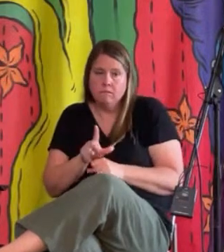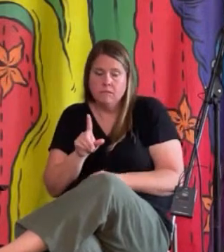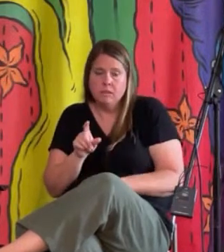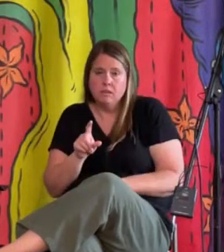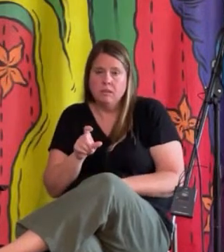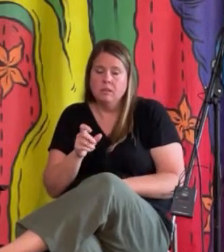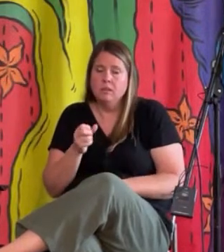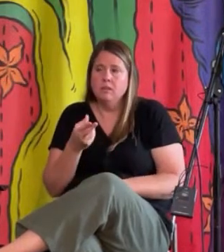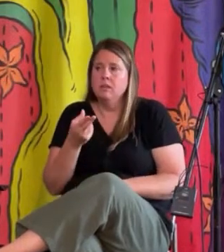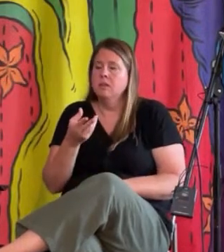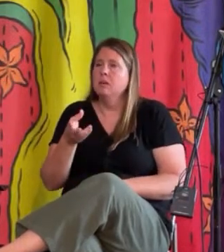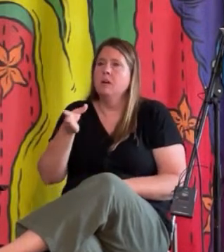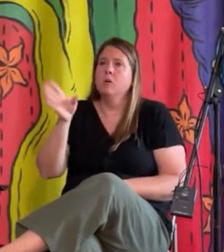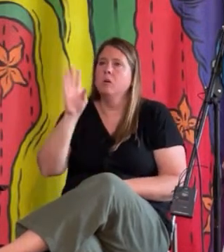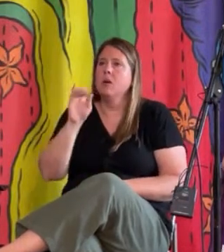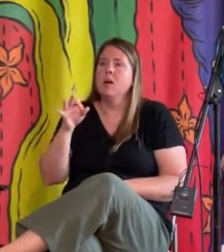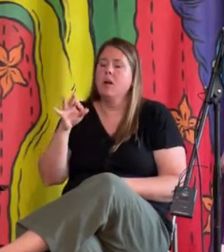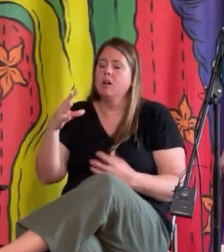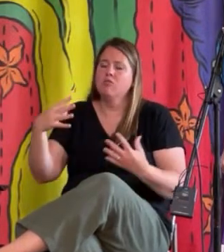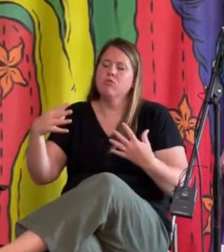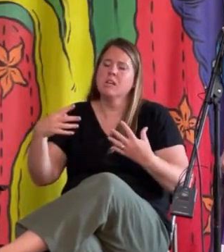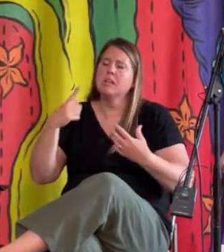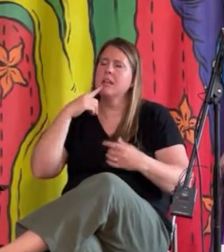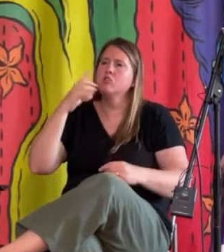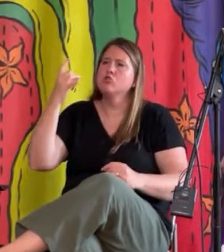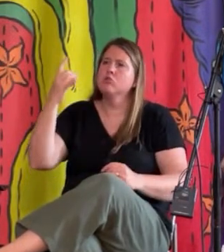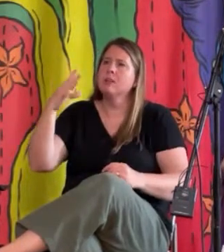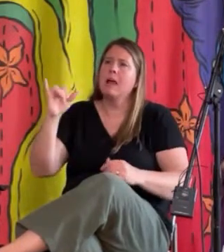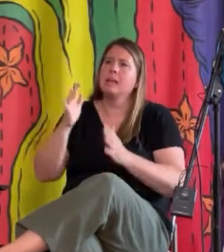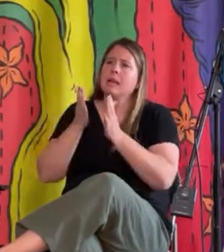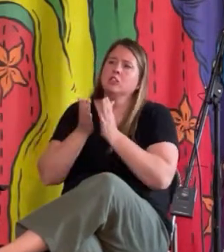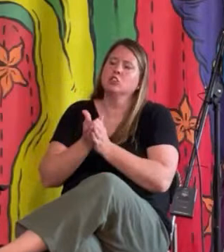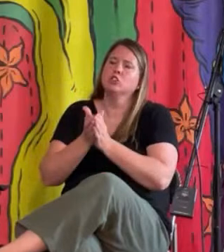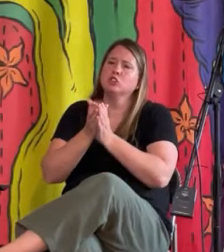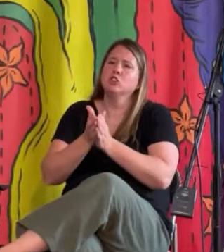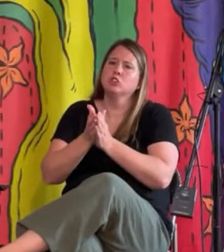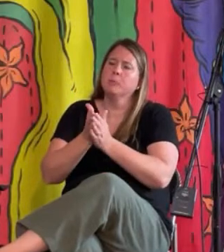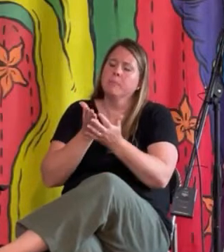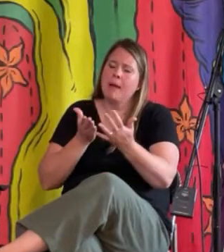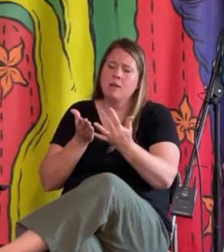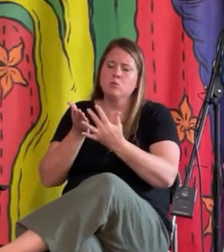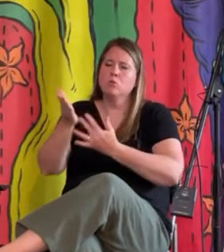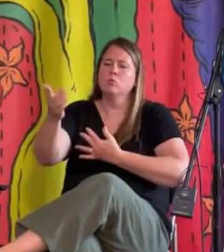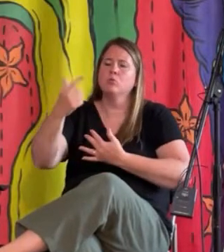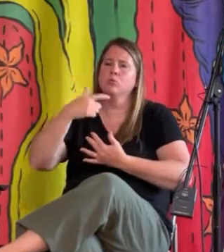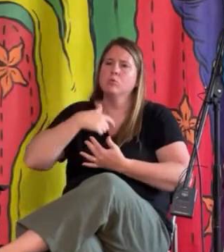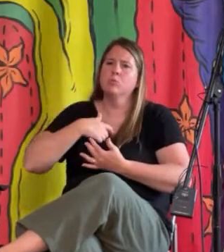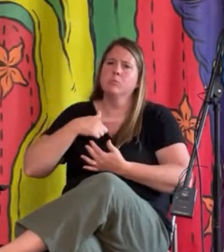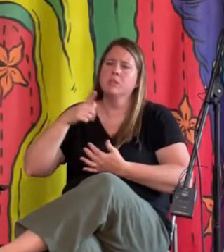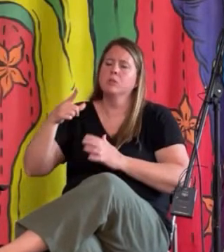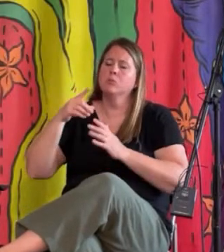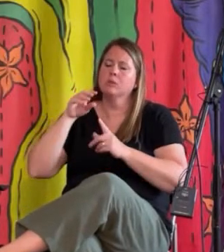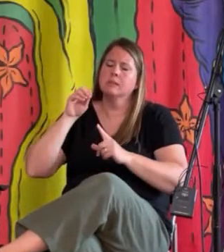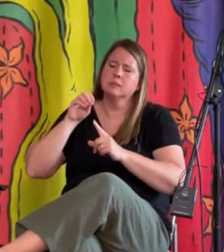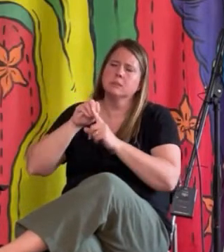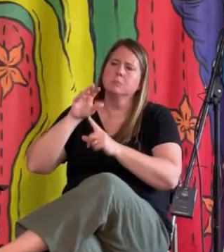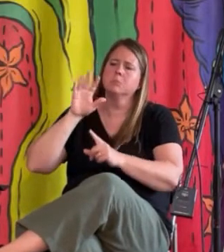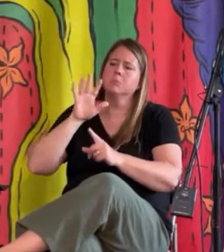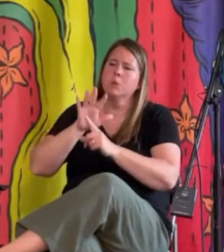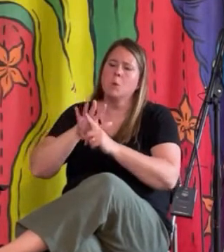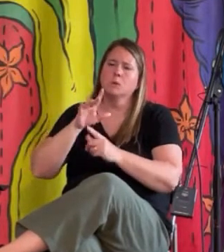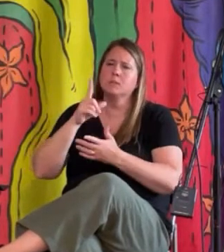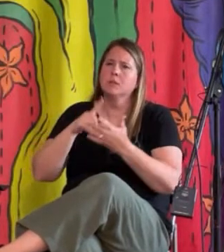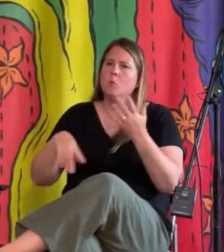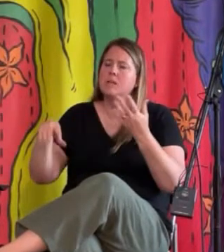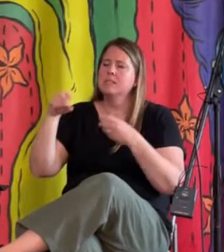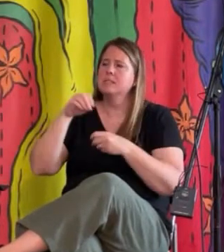O God of radiation, let your light like a ship pass through me, your radiance exposing what's inside